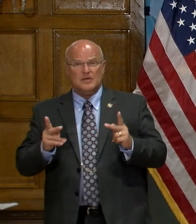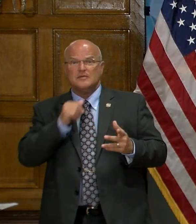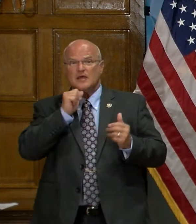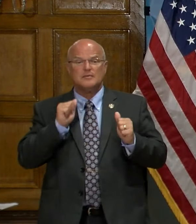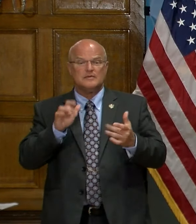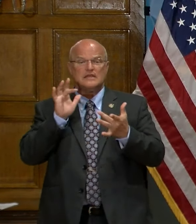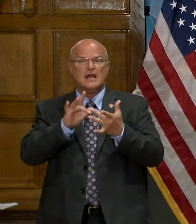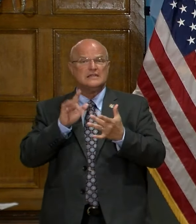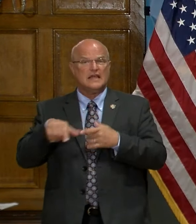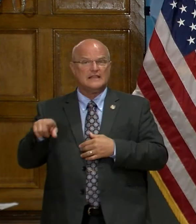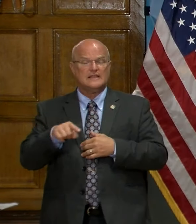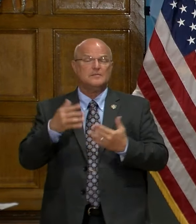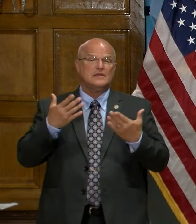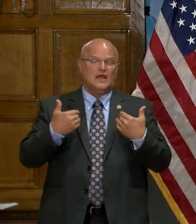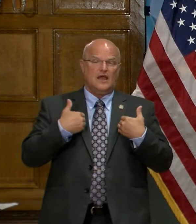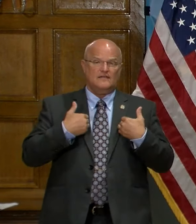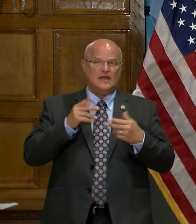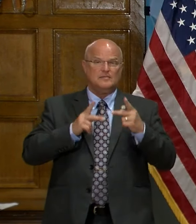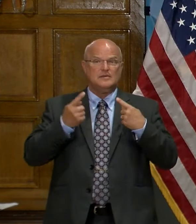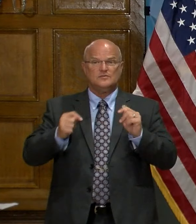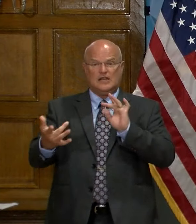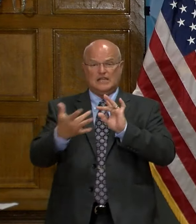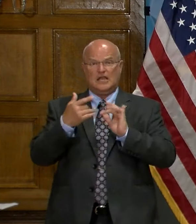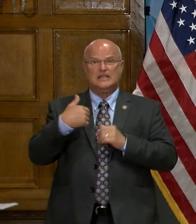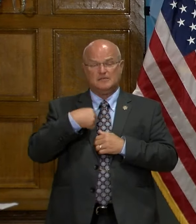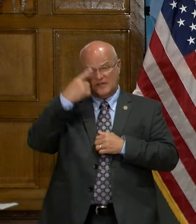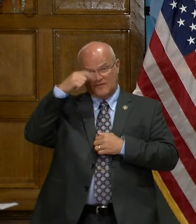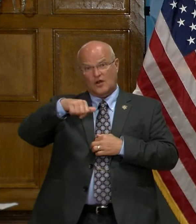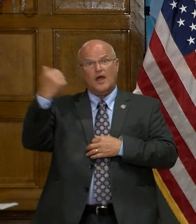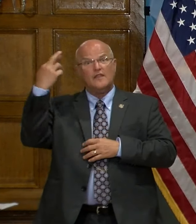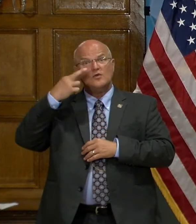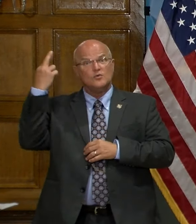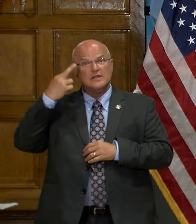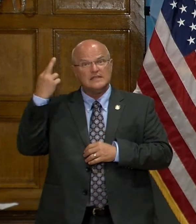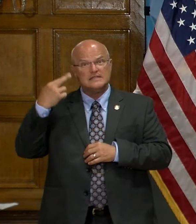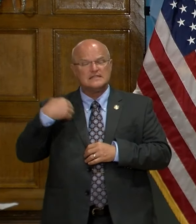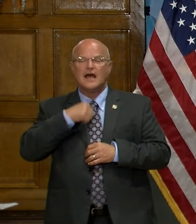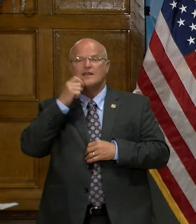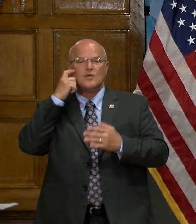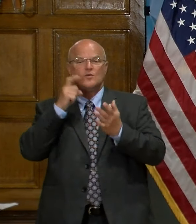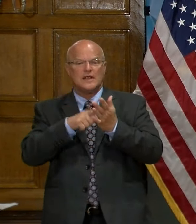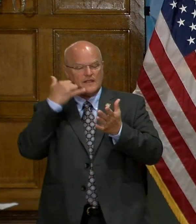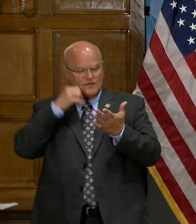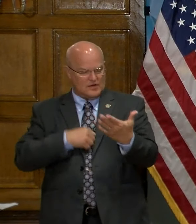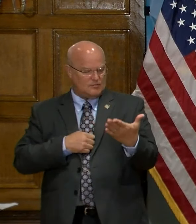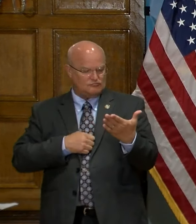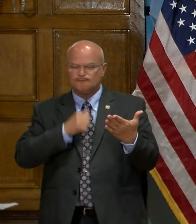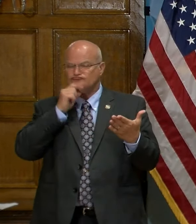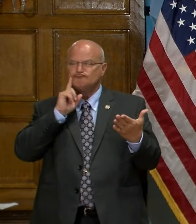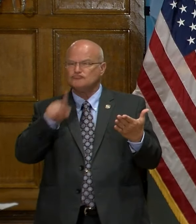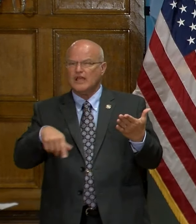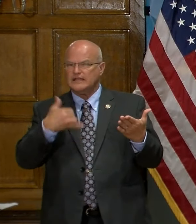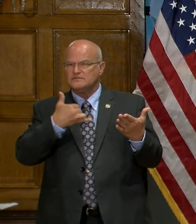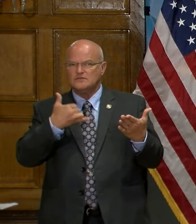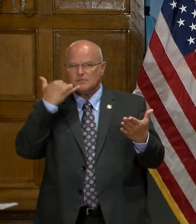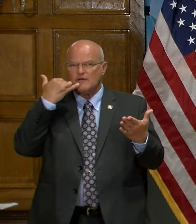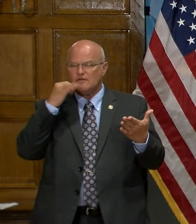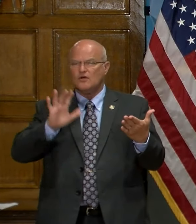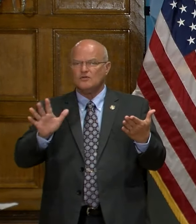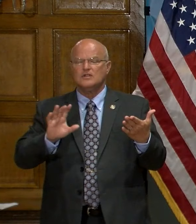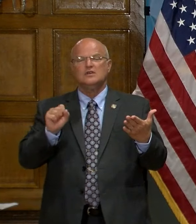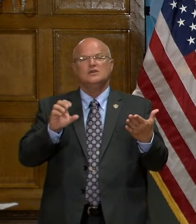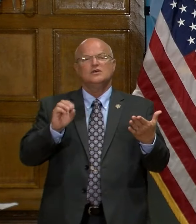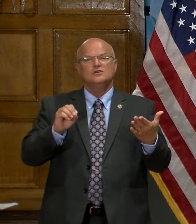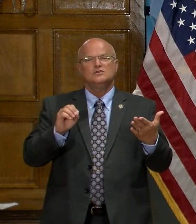may not be able to get a hold of. I mean, I've had people trying to get a hold of me for other reasons. If I don't recognize the number, I don't necessarily answer it.